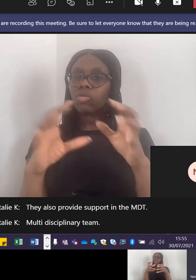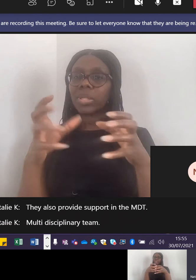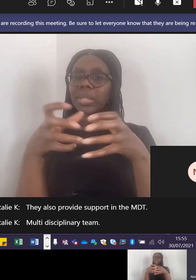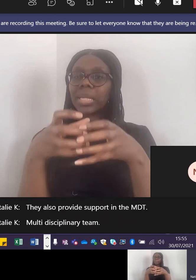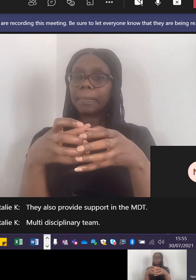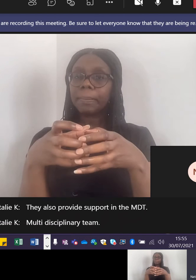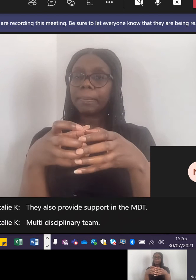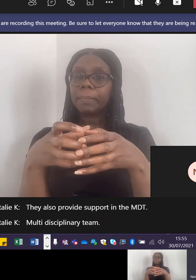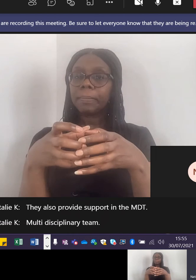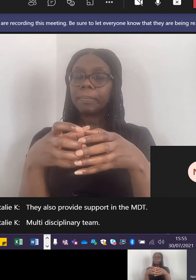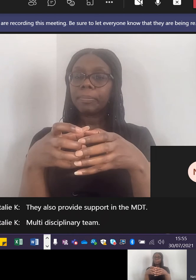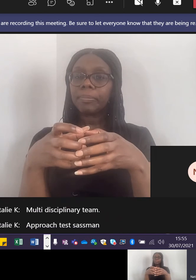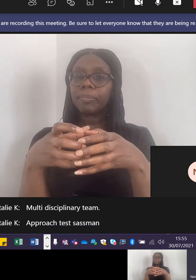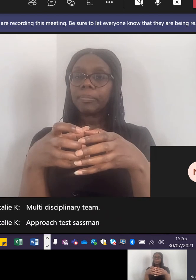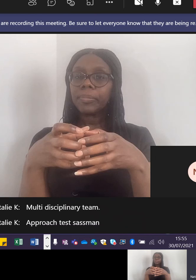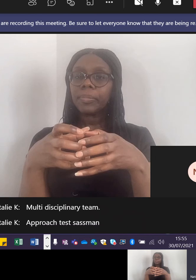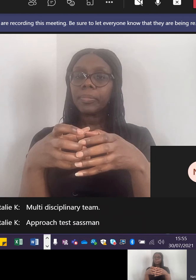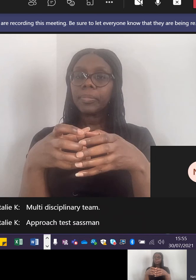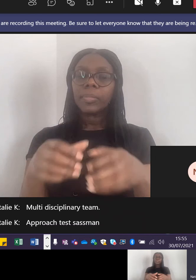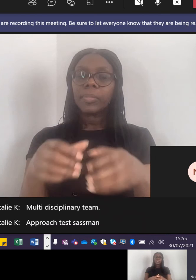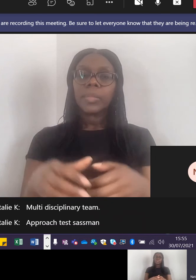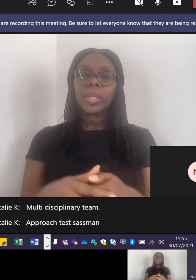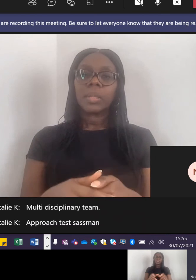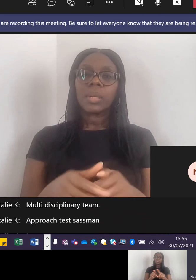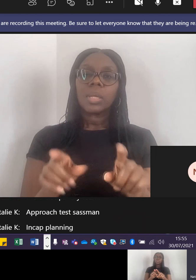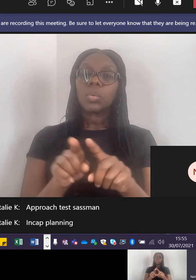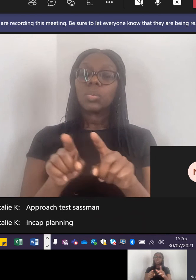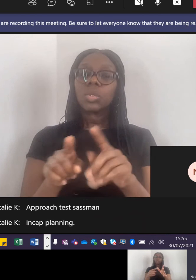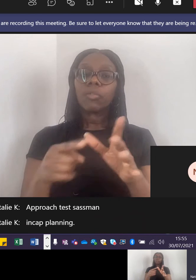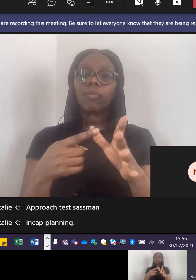approach to assessment and care planning